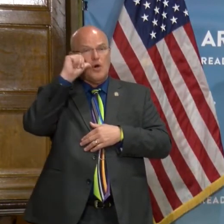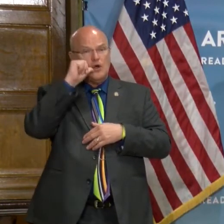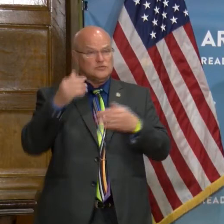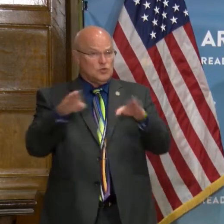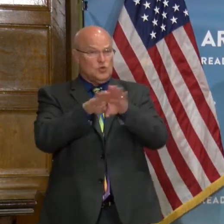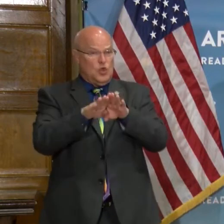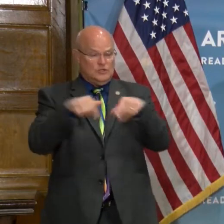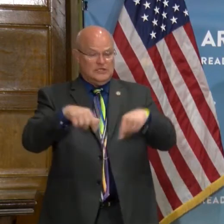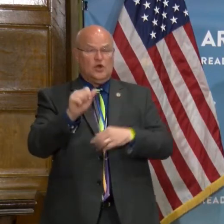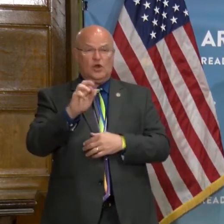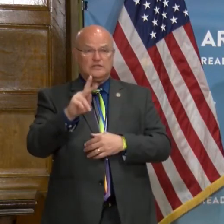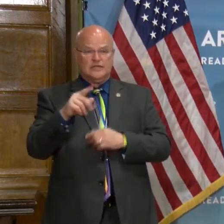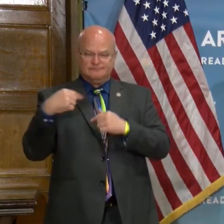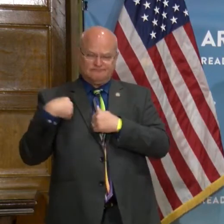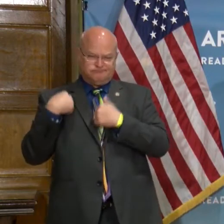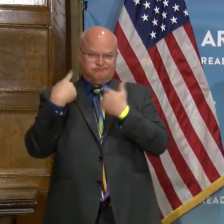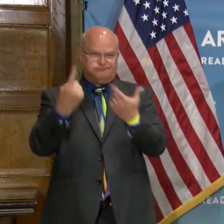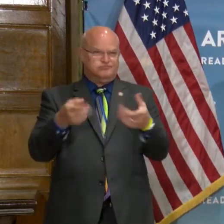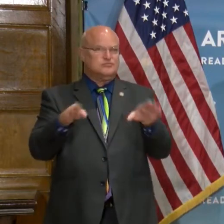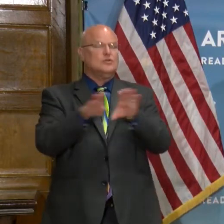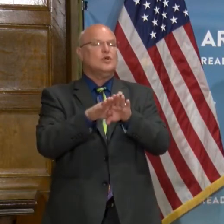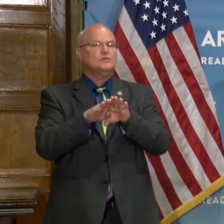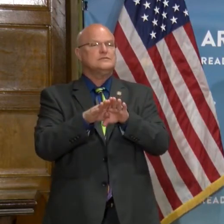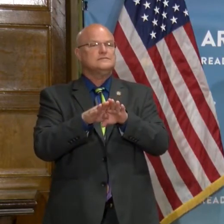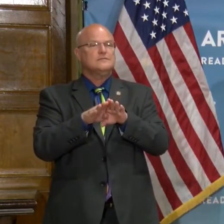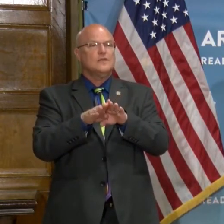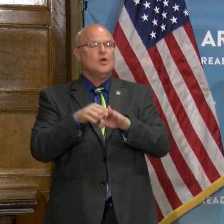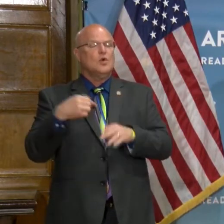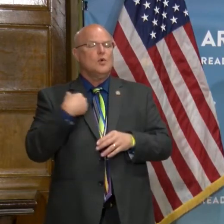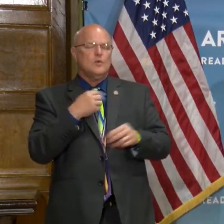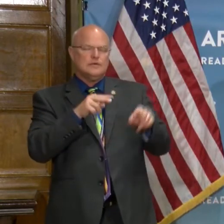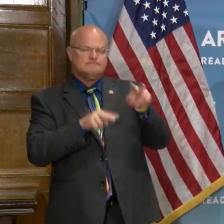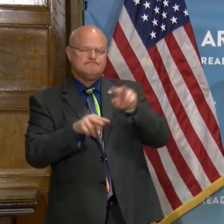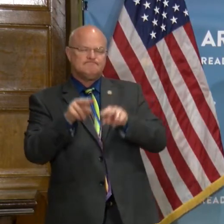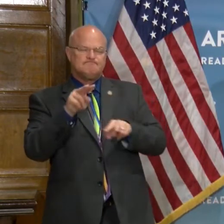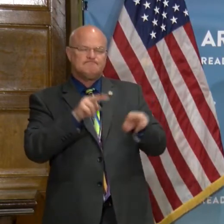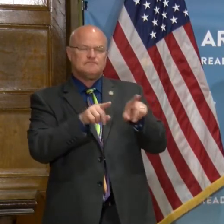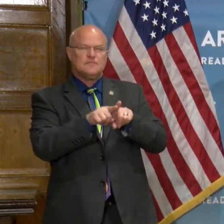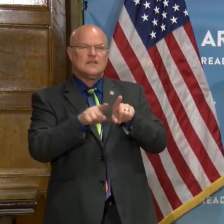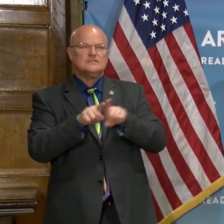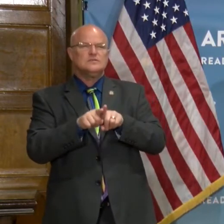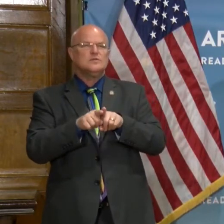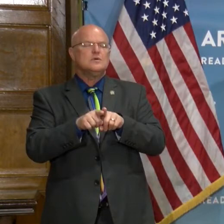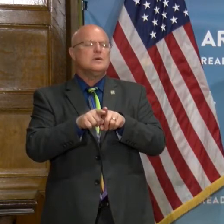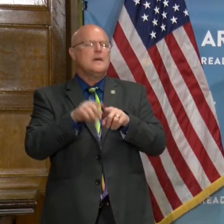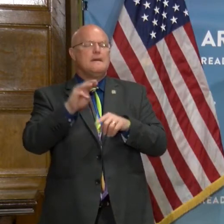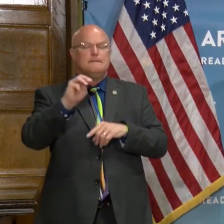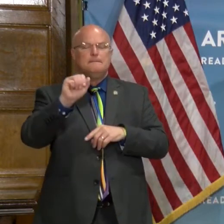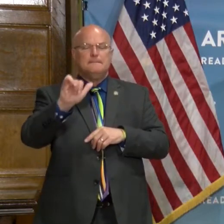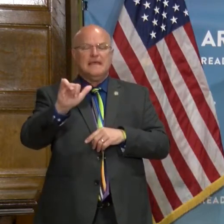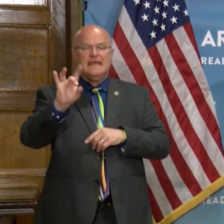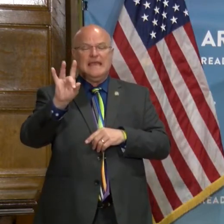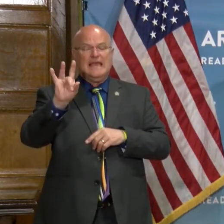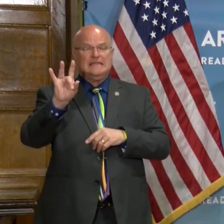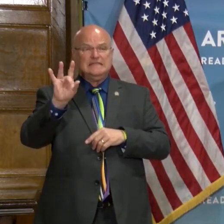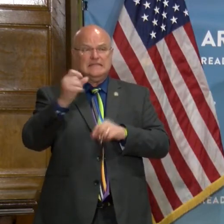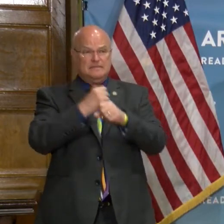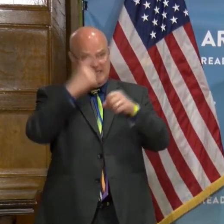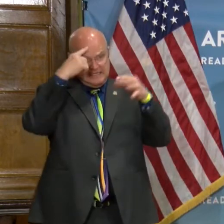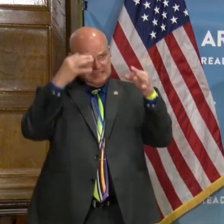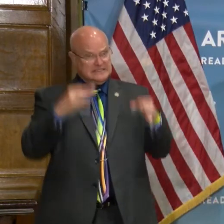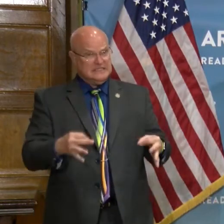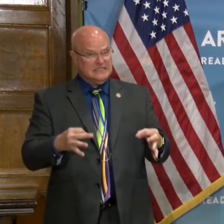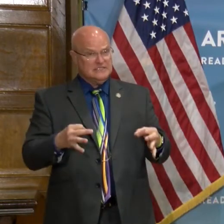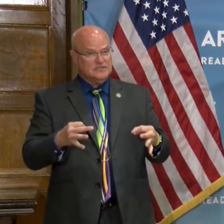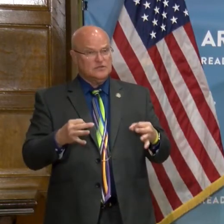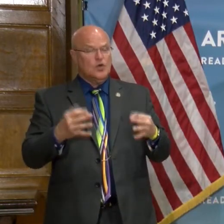in Arkansas and have been closed for some time, we want to look at those as to May 18th, making a decision as